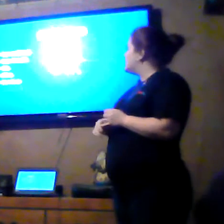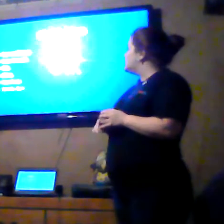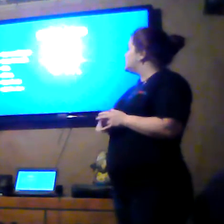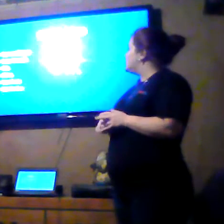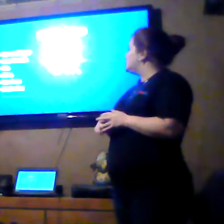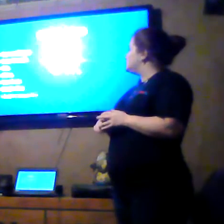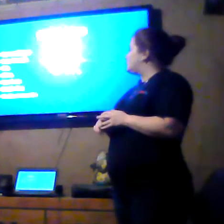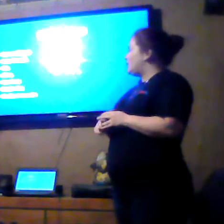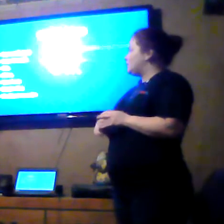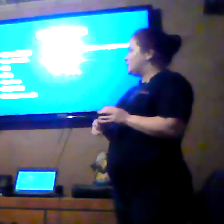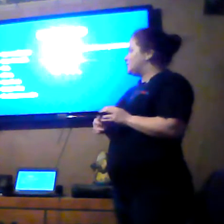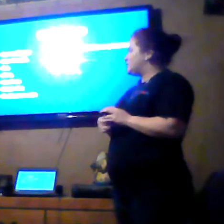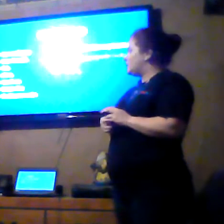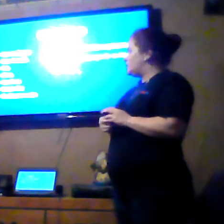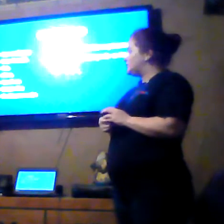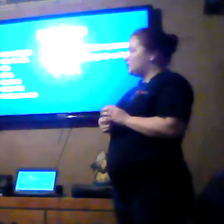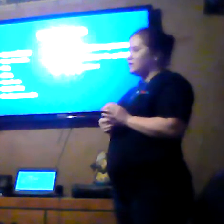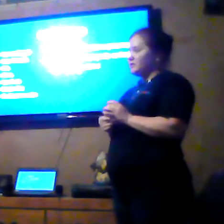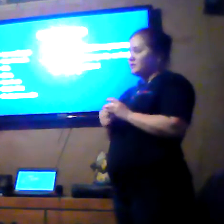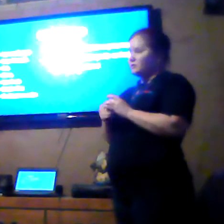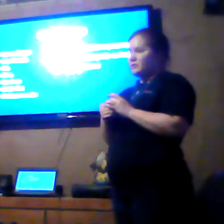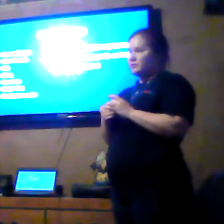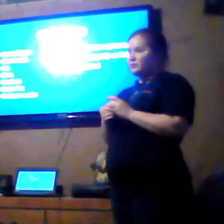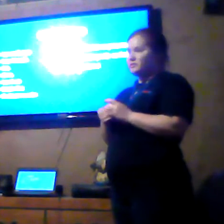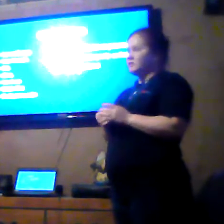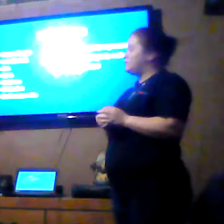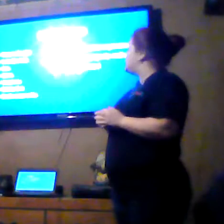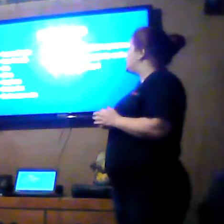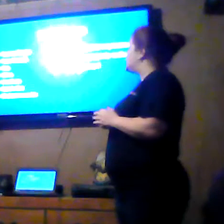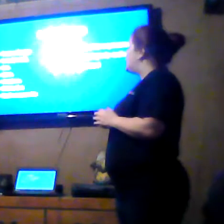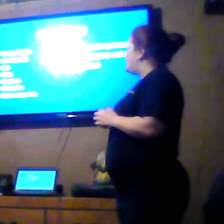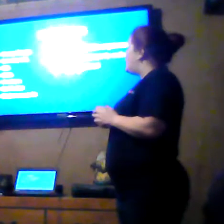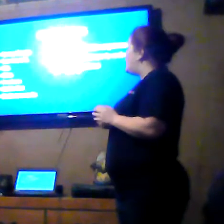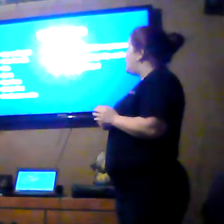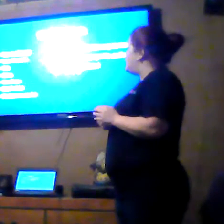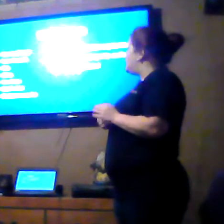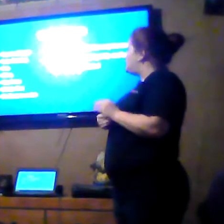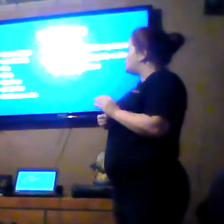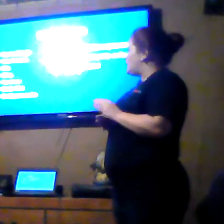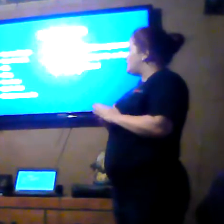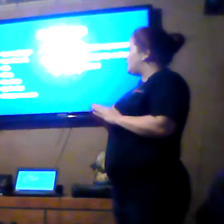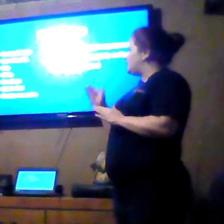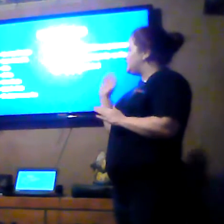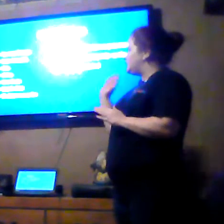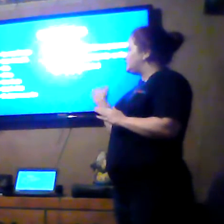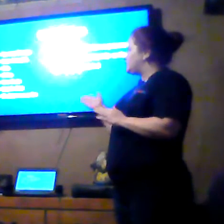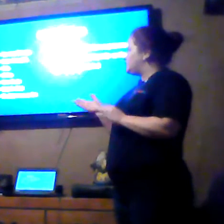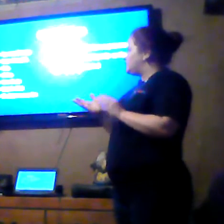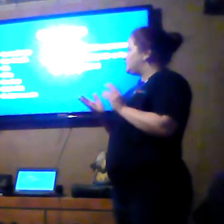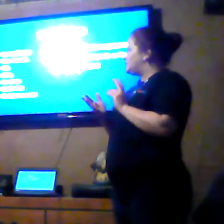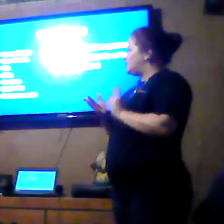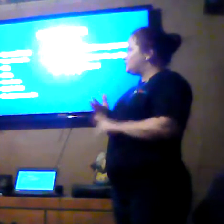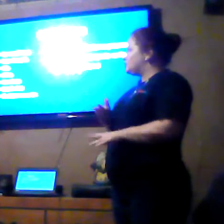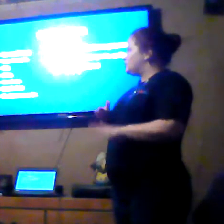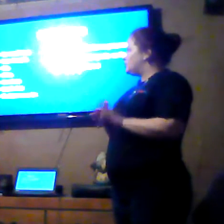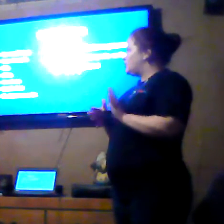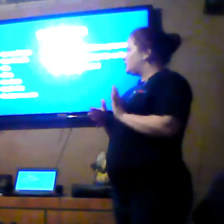So some travel risks that are also included with brucellosis. If you travel to any of these regions, Eastern Europe,